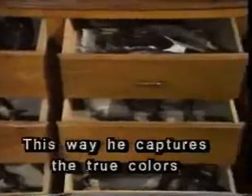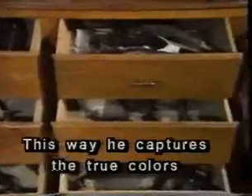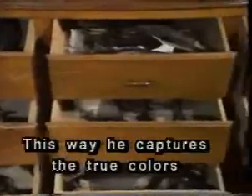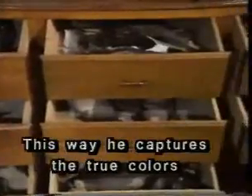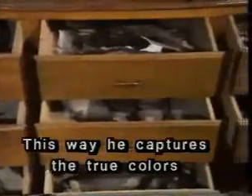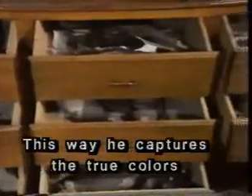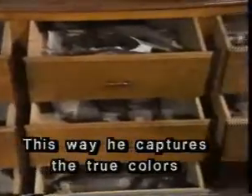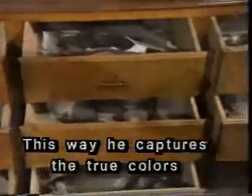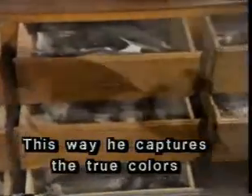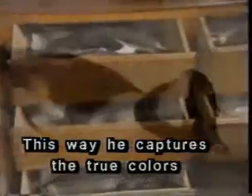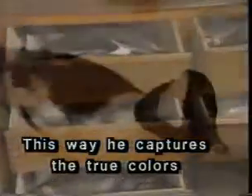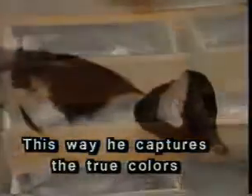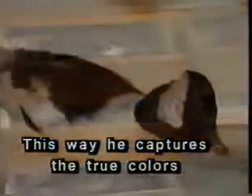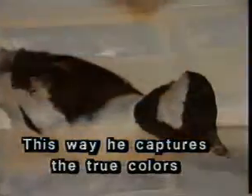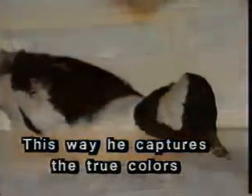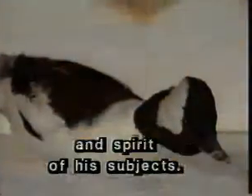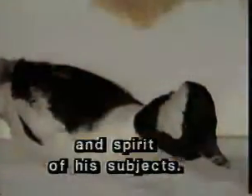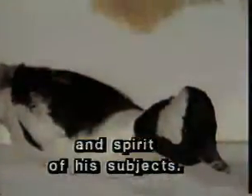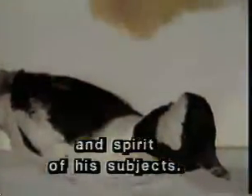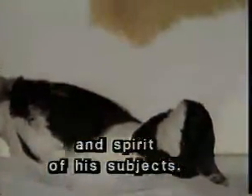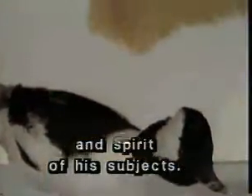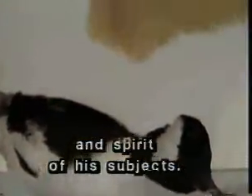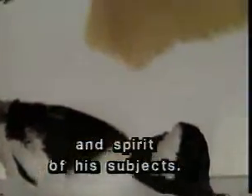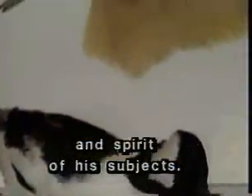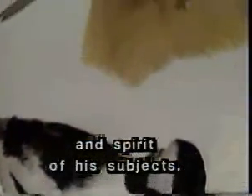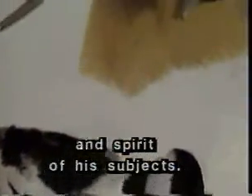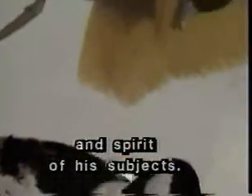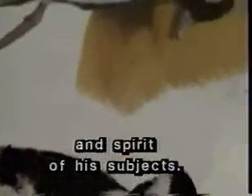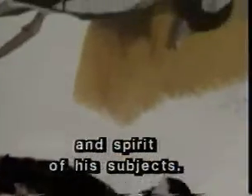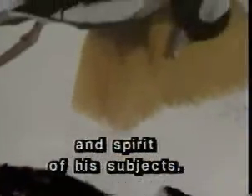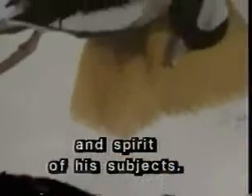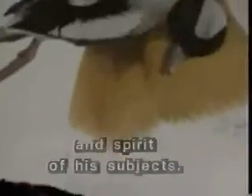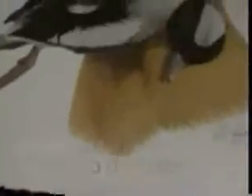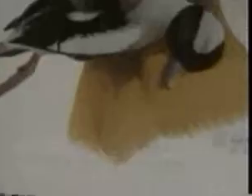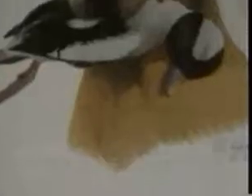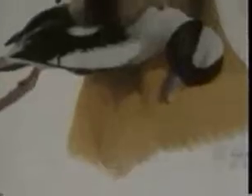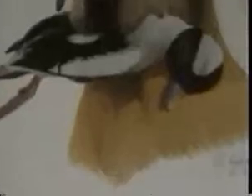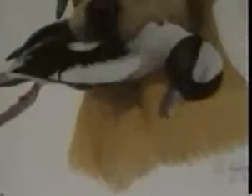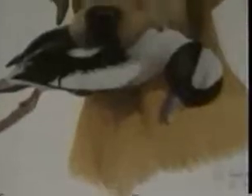way, he captures the true colors and spirit of his subjects.